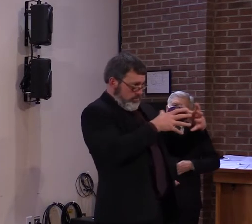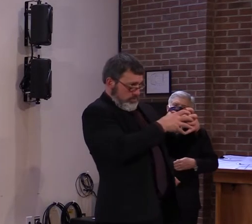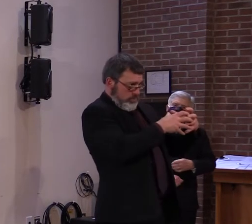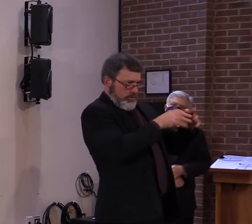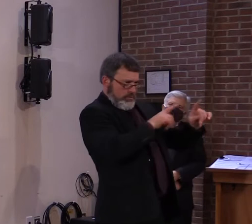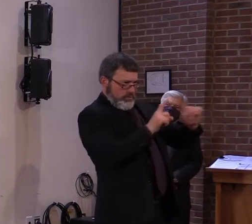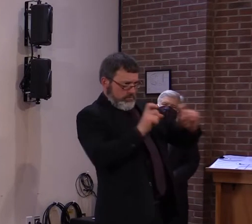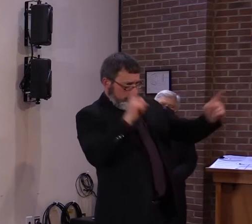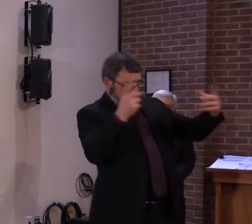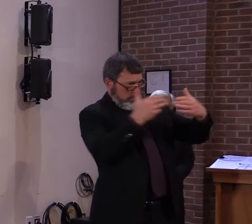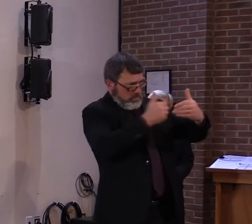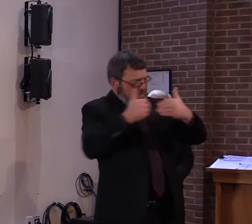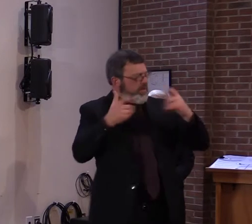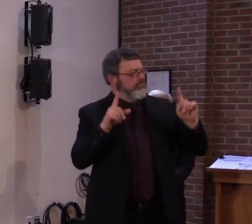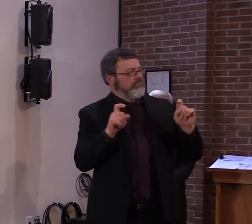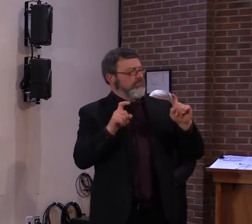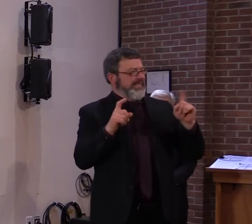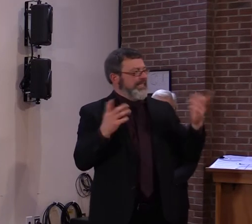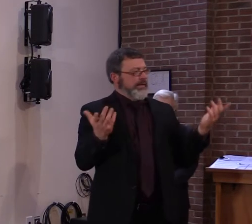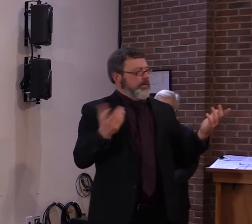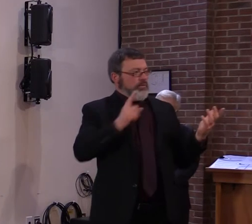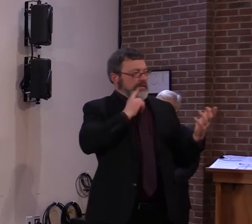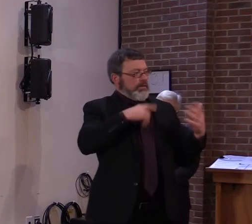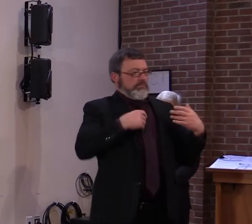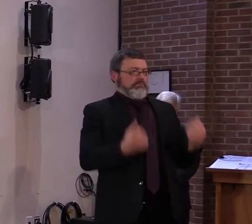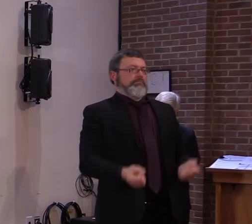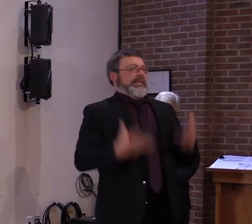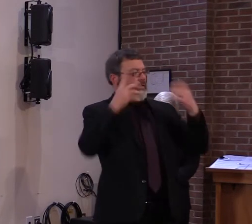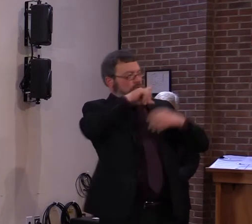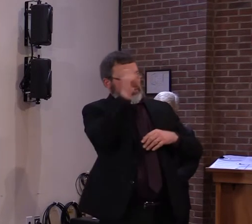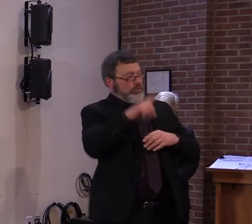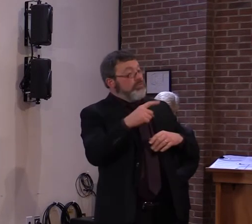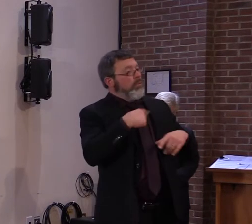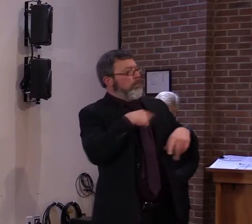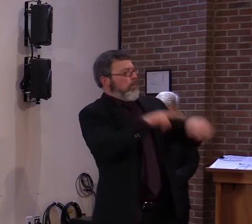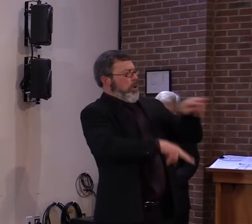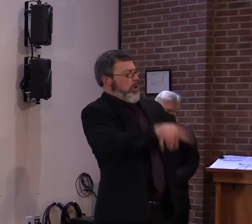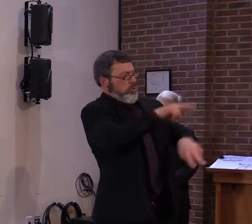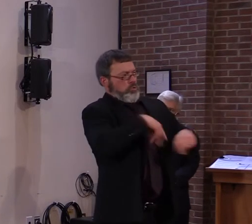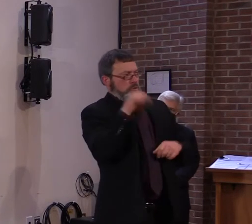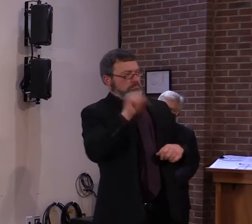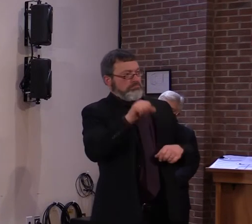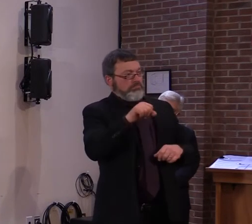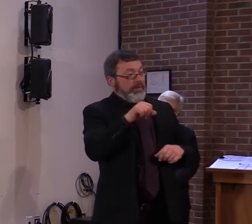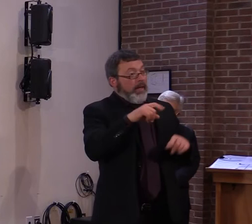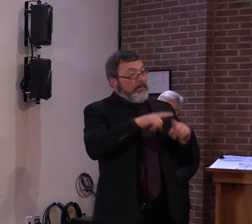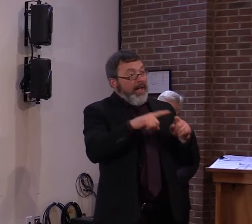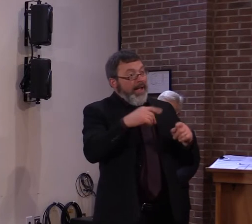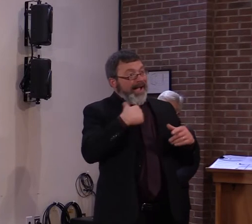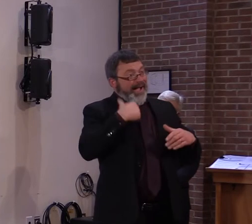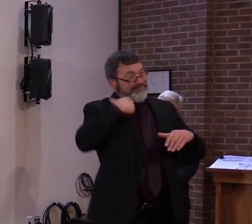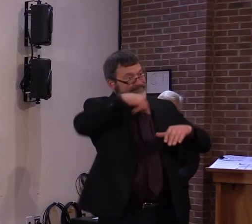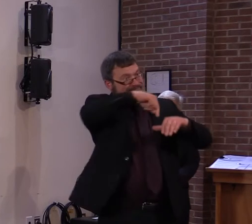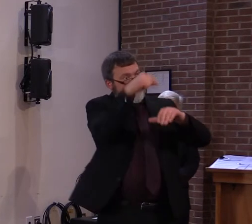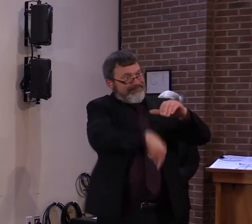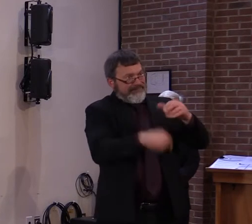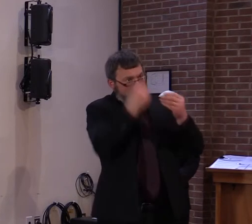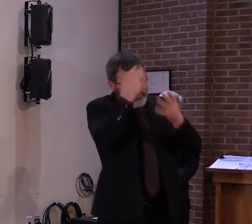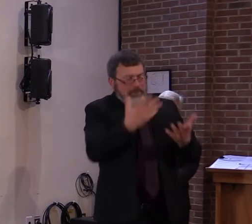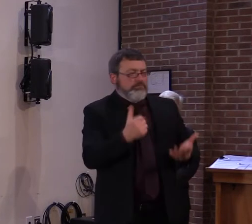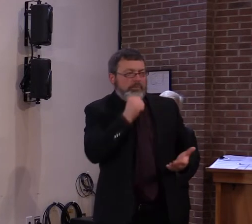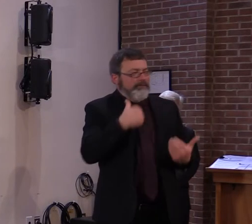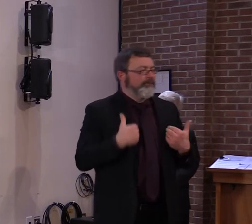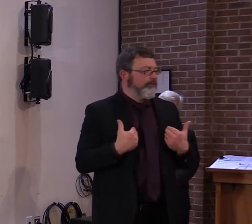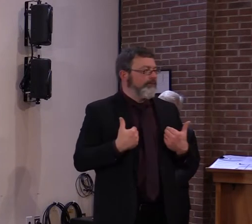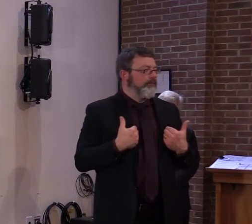right outcome has occurred. But without details, I can't say anything more. On the first question,